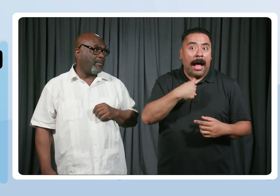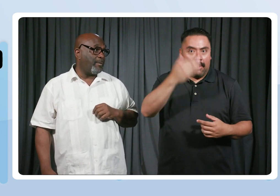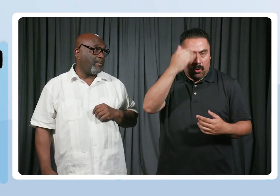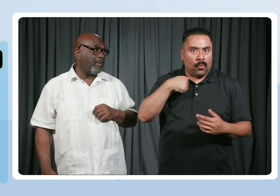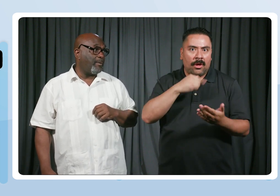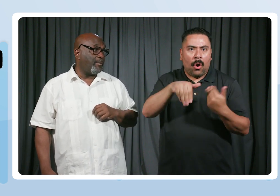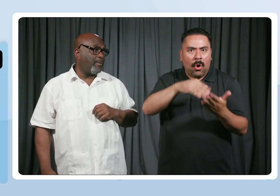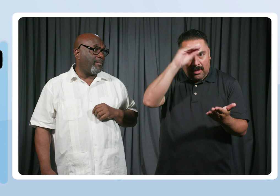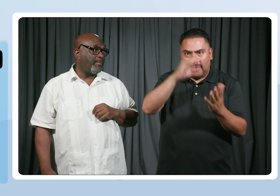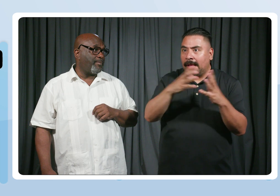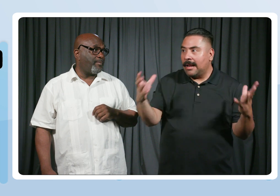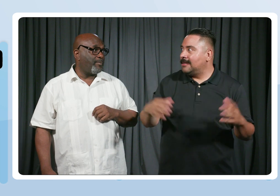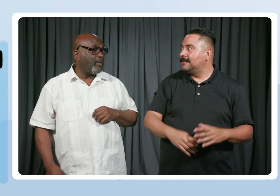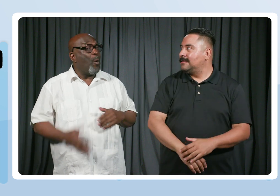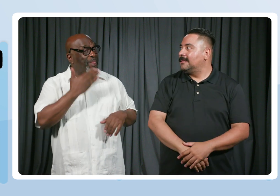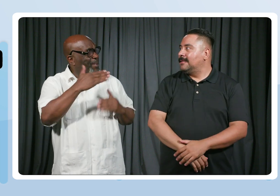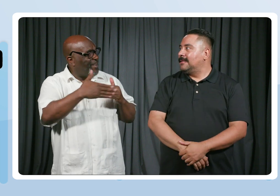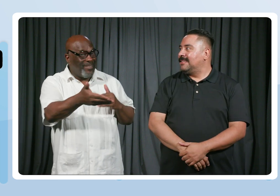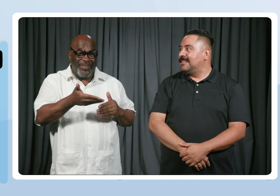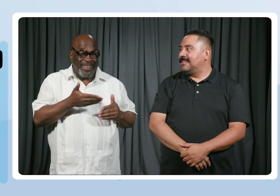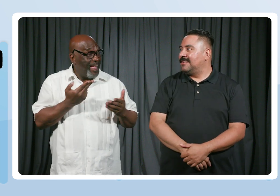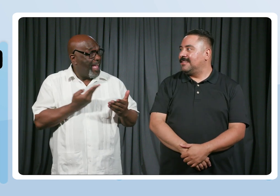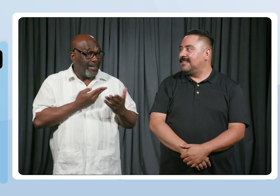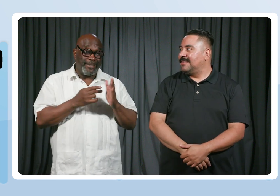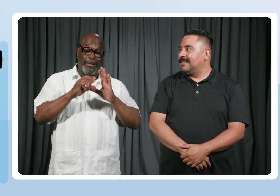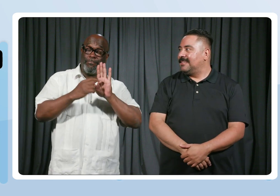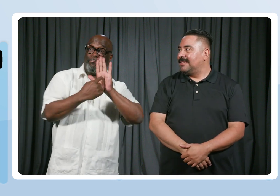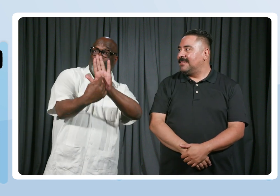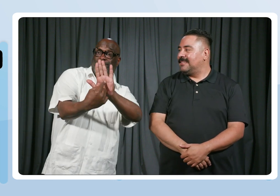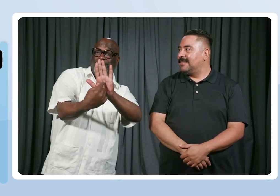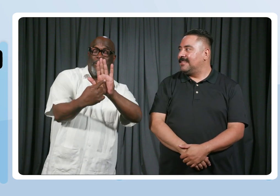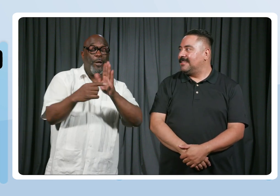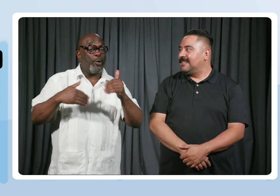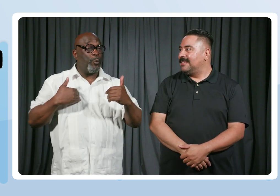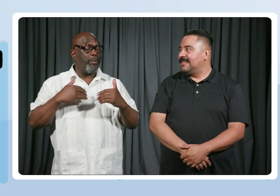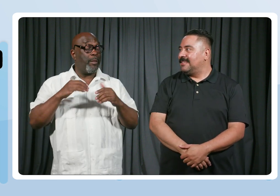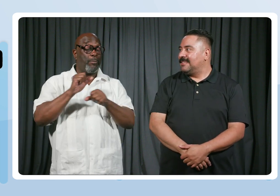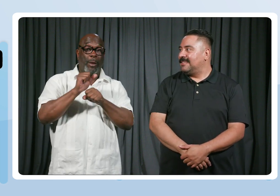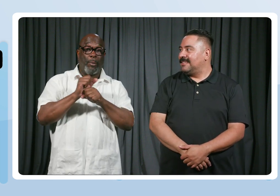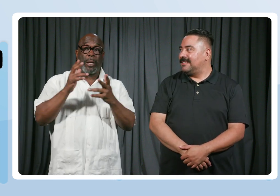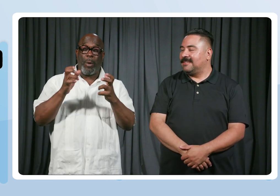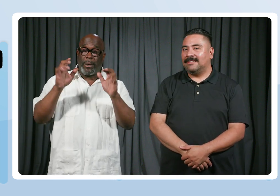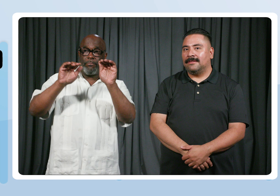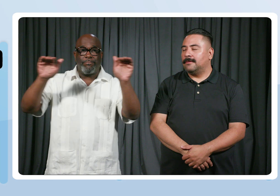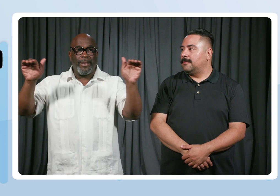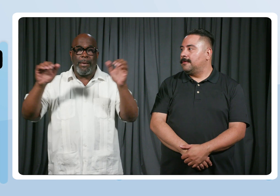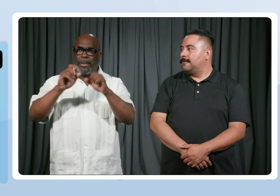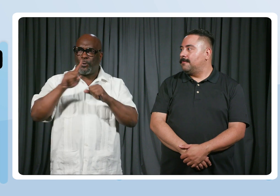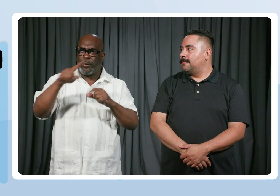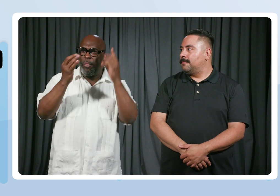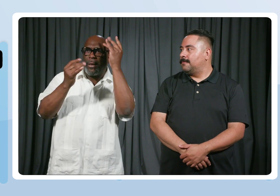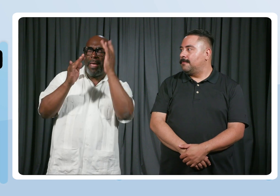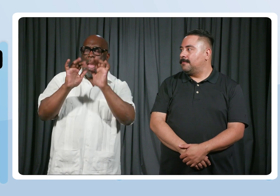lot. Well, thank you for having us and for spotlighting youth employment. We want to charge everyone listening to think about how they can contribute